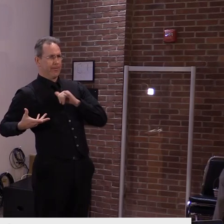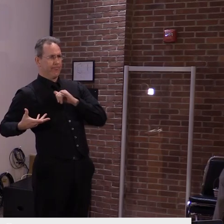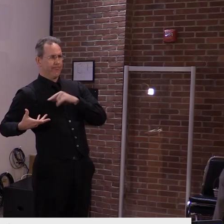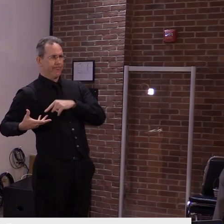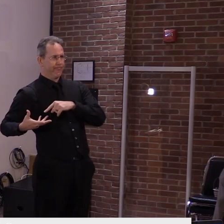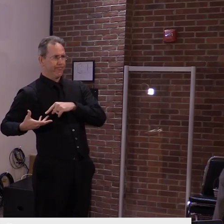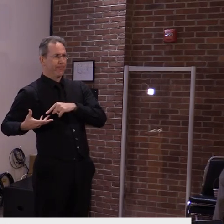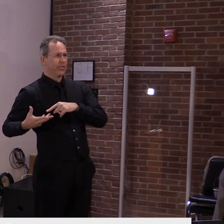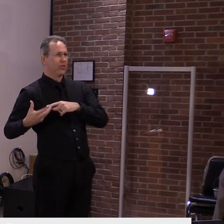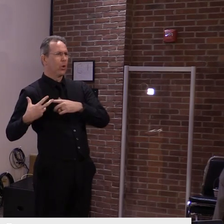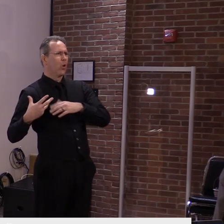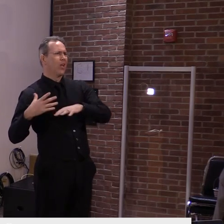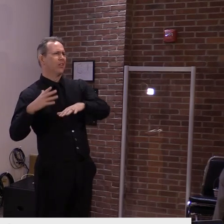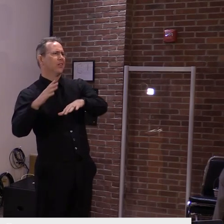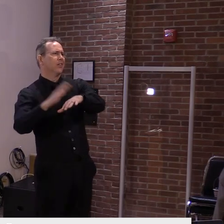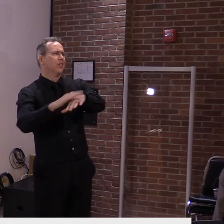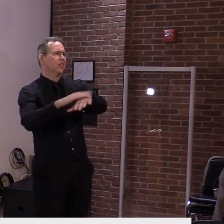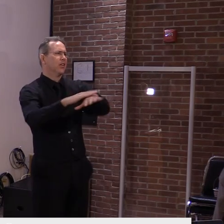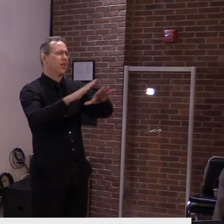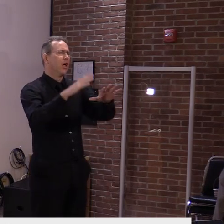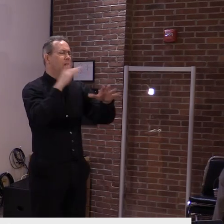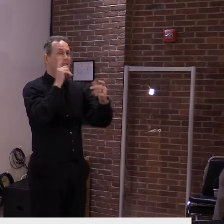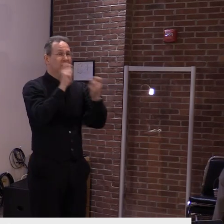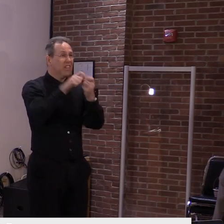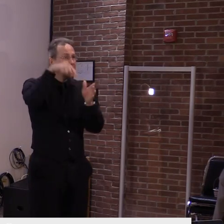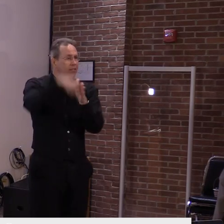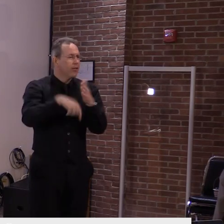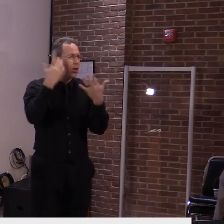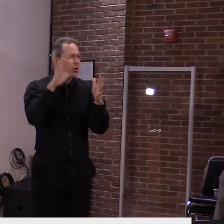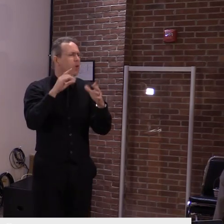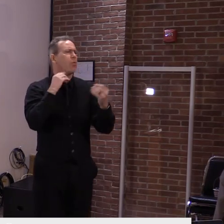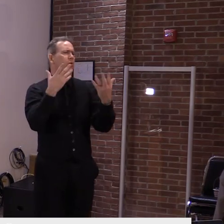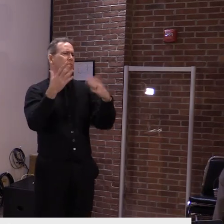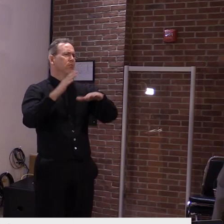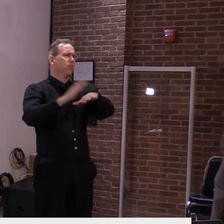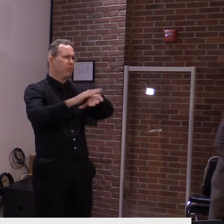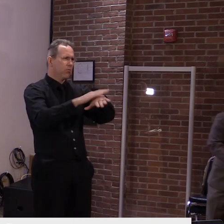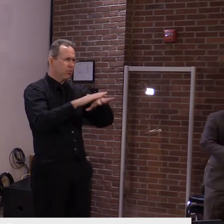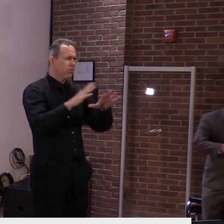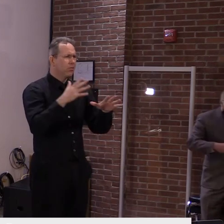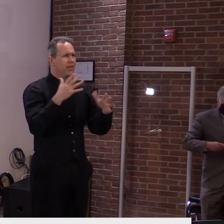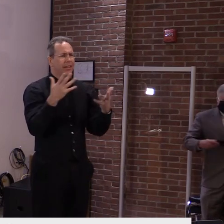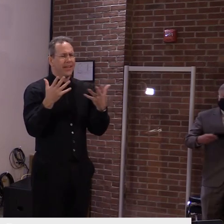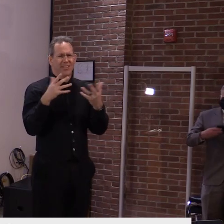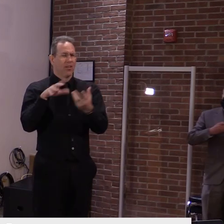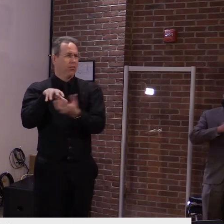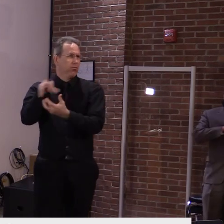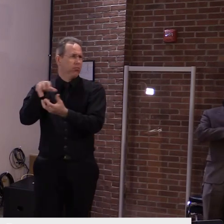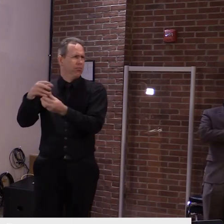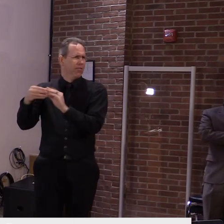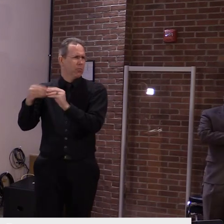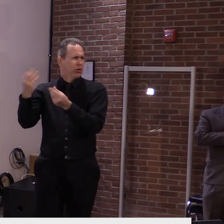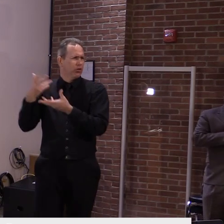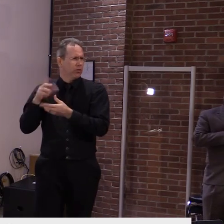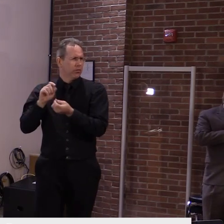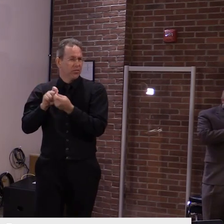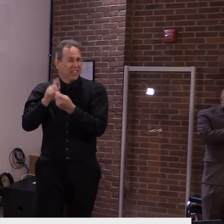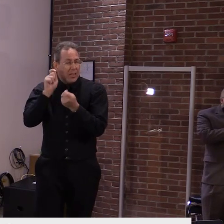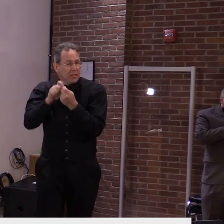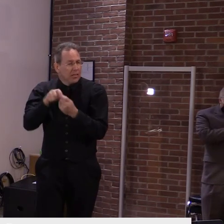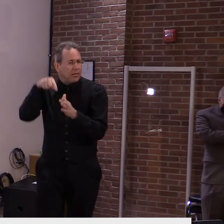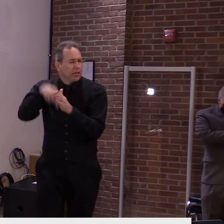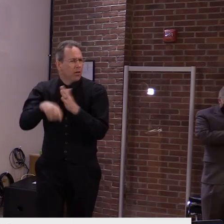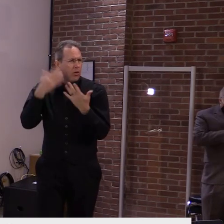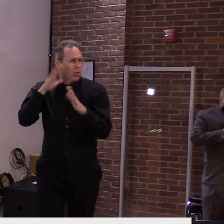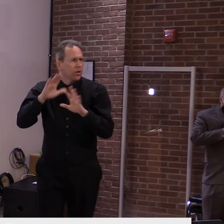notification. I don't know exactly the credibility or the veracity of the notification, but about sort of an